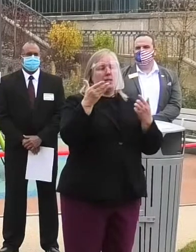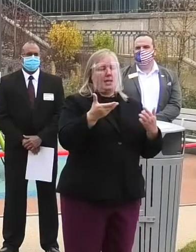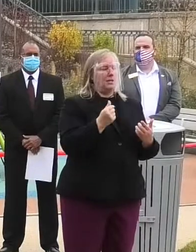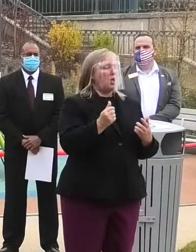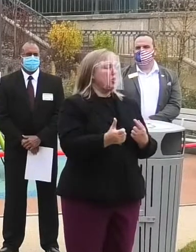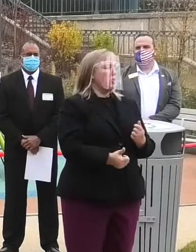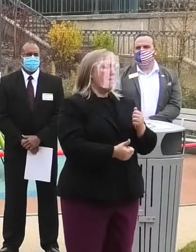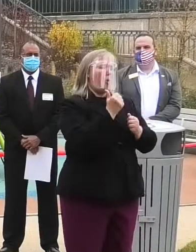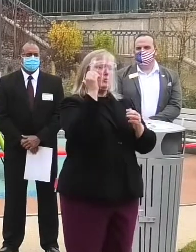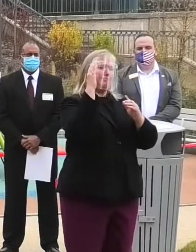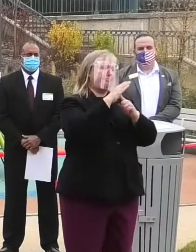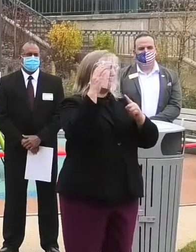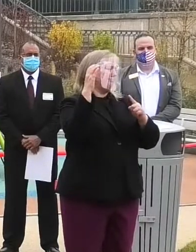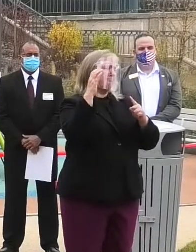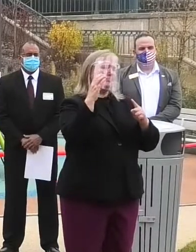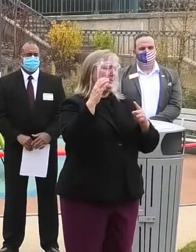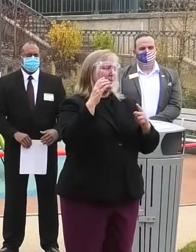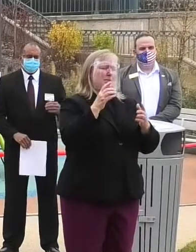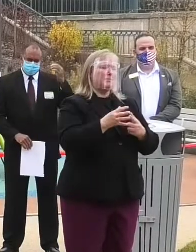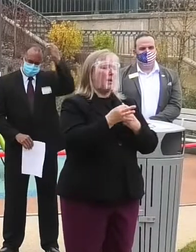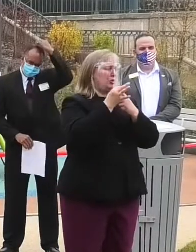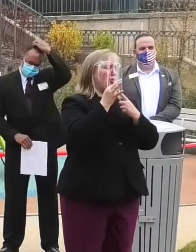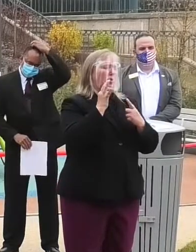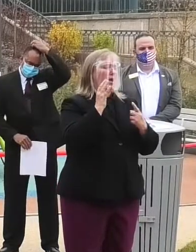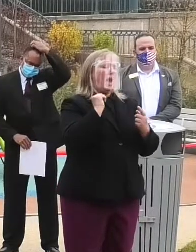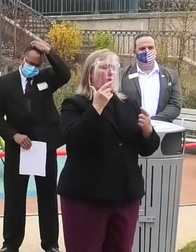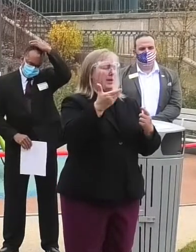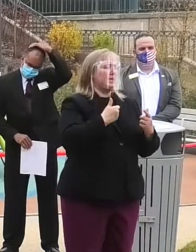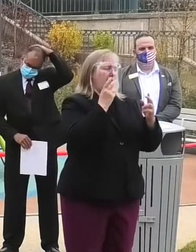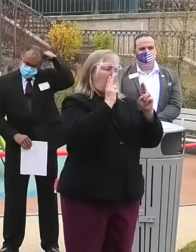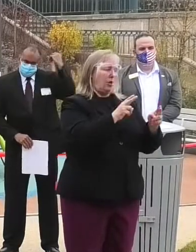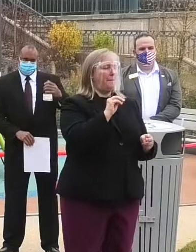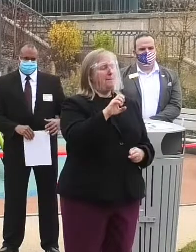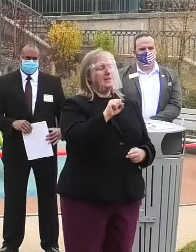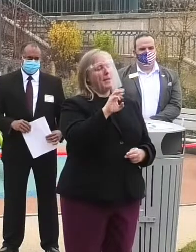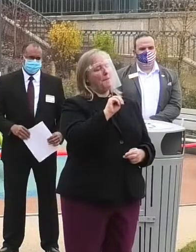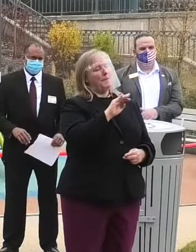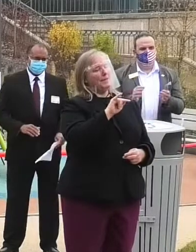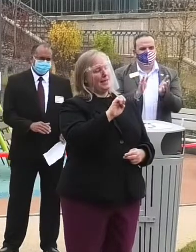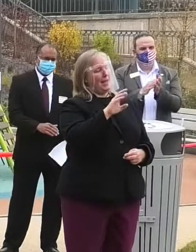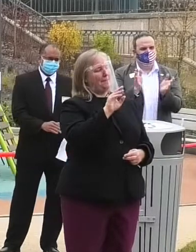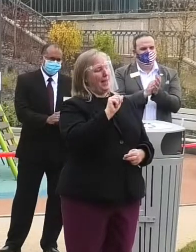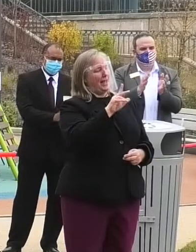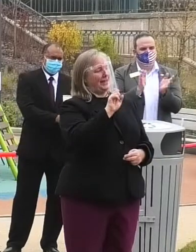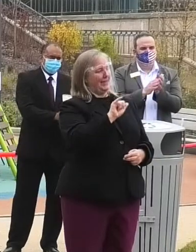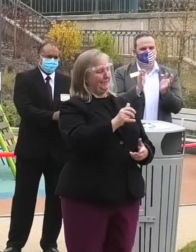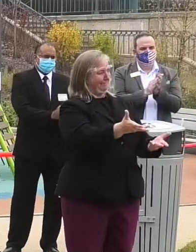special of whom, of course, is the guest of honor, Ms. Millie Bailey.